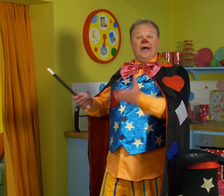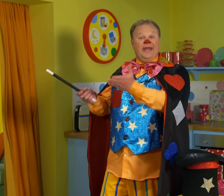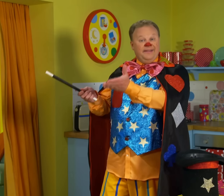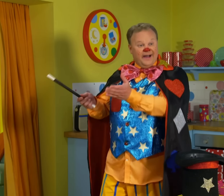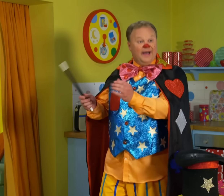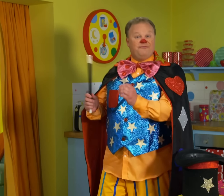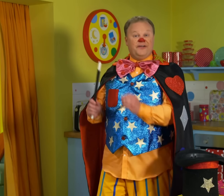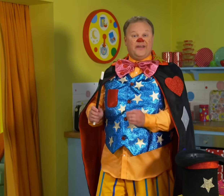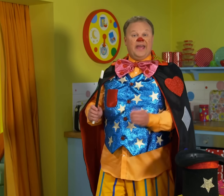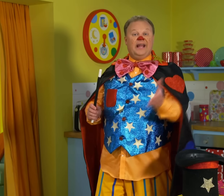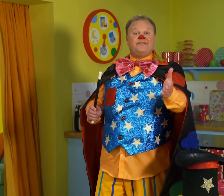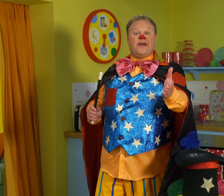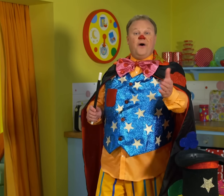in time for tea. Let's go!